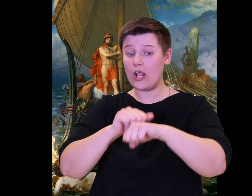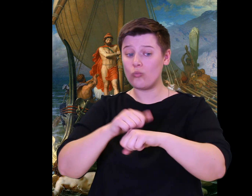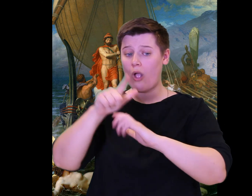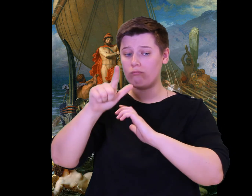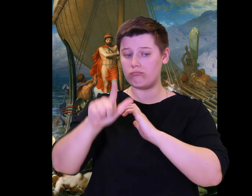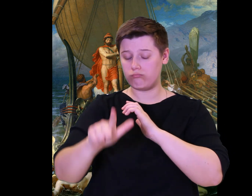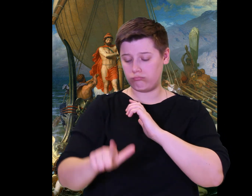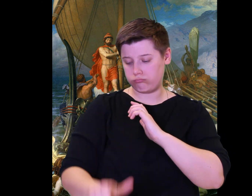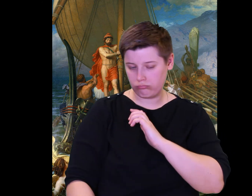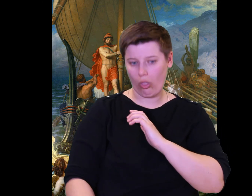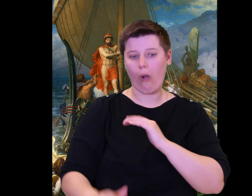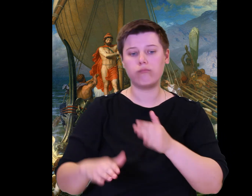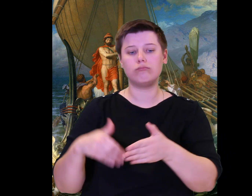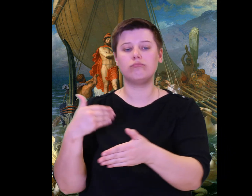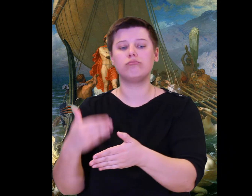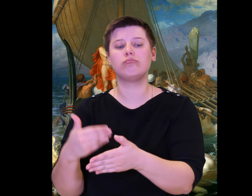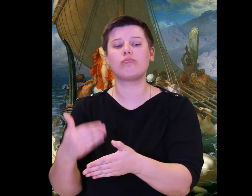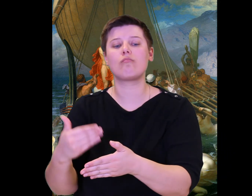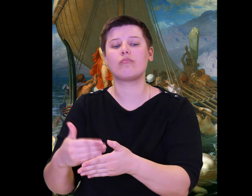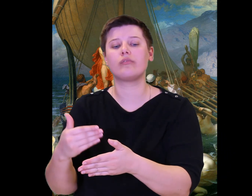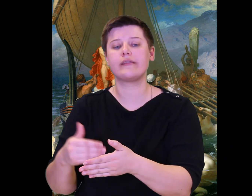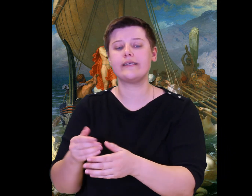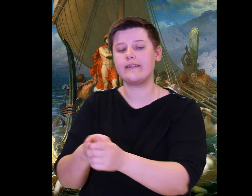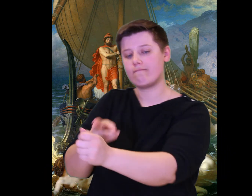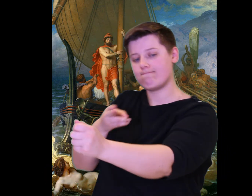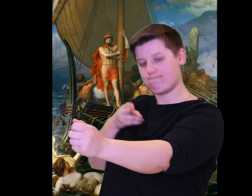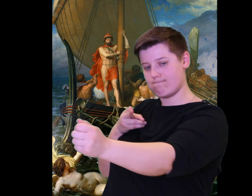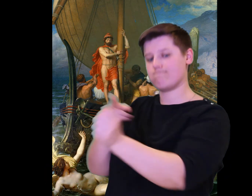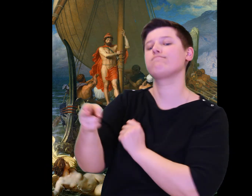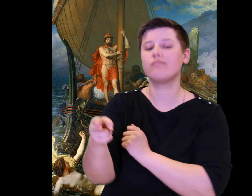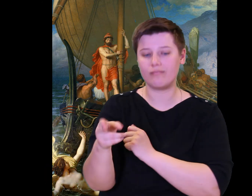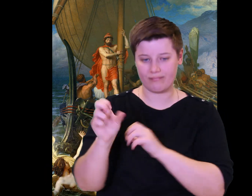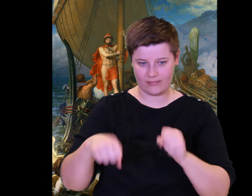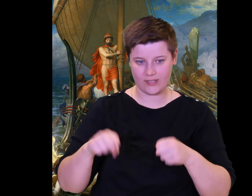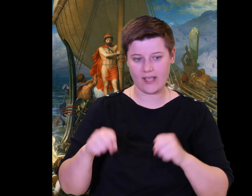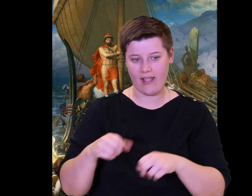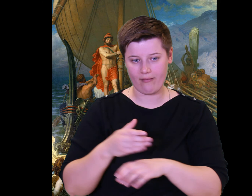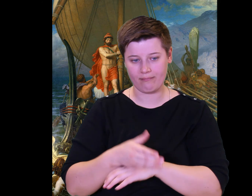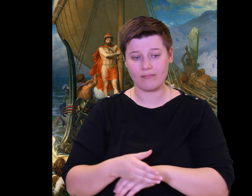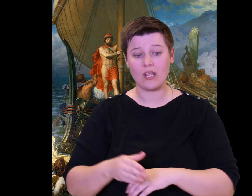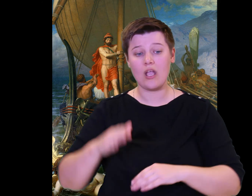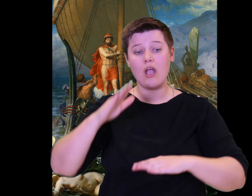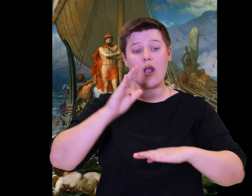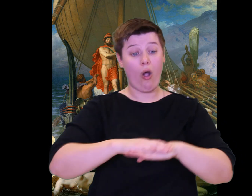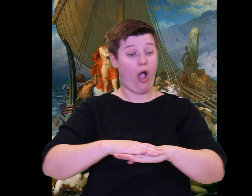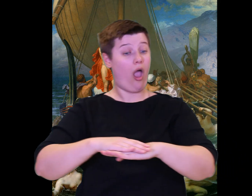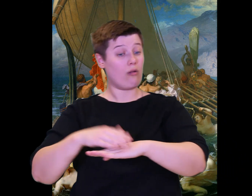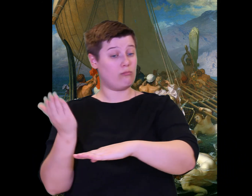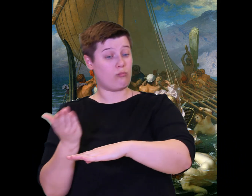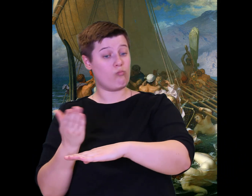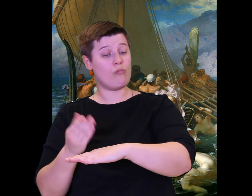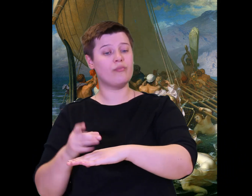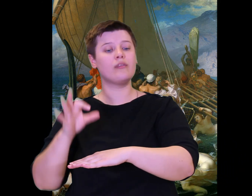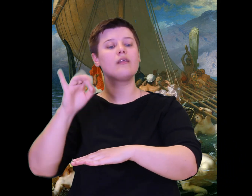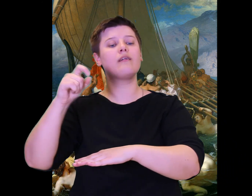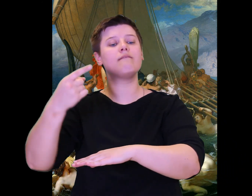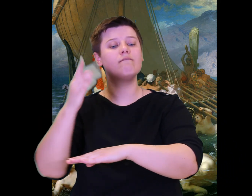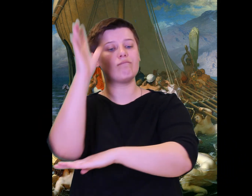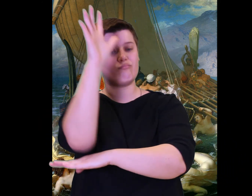dangerous. Even a god would be afraid of her. She has 12 dangling legs and 6 long necks